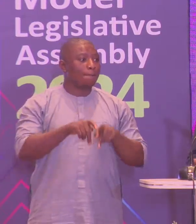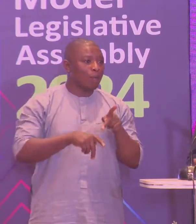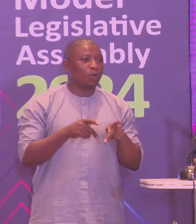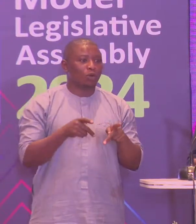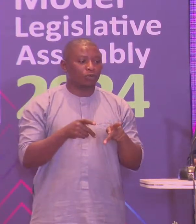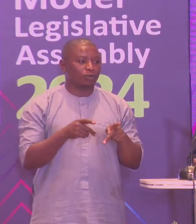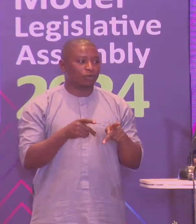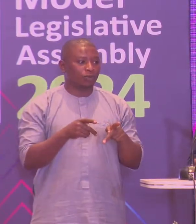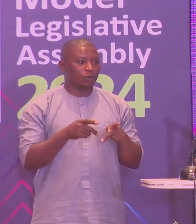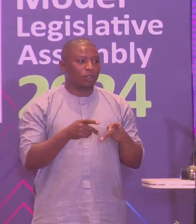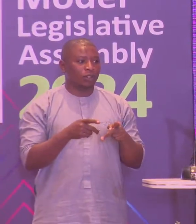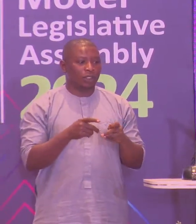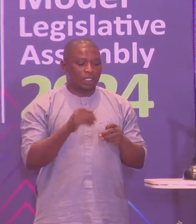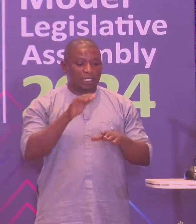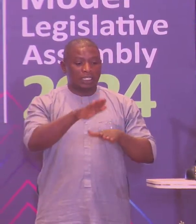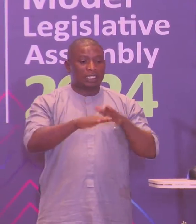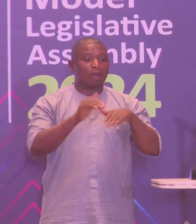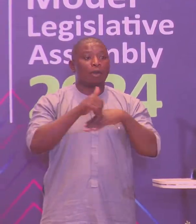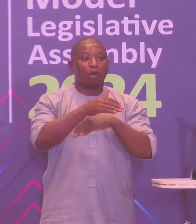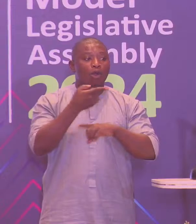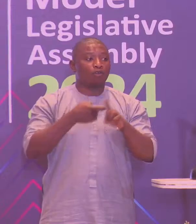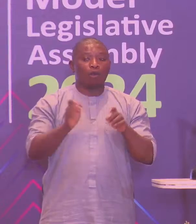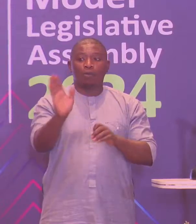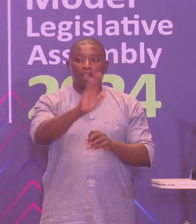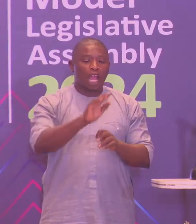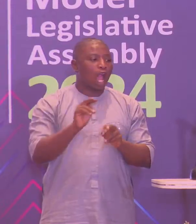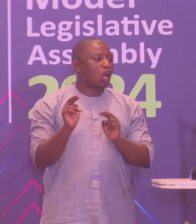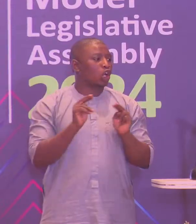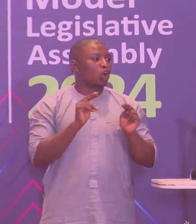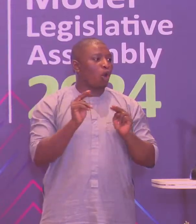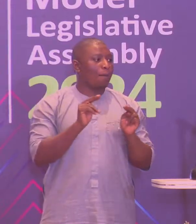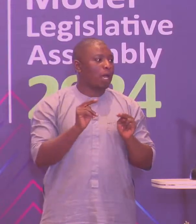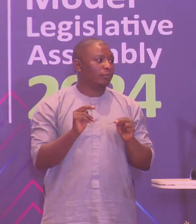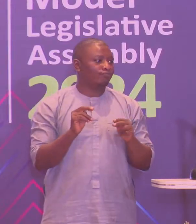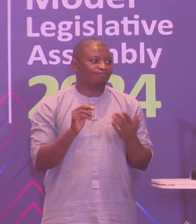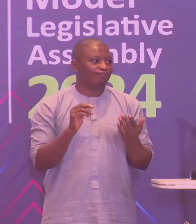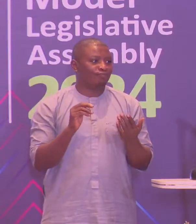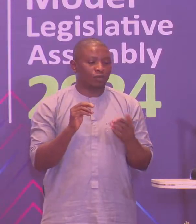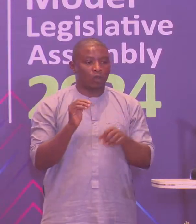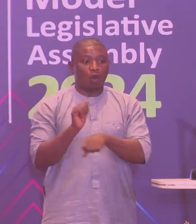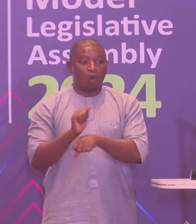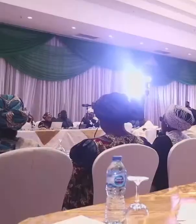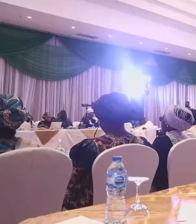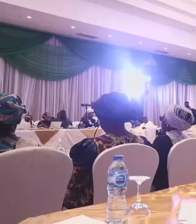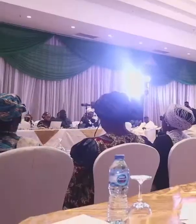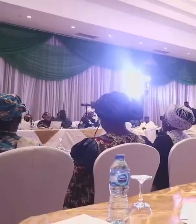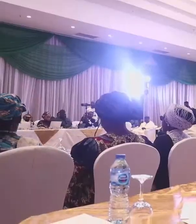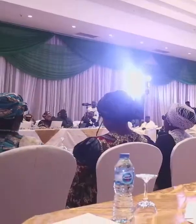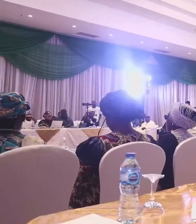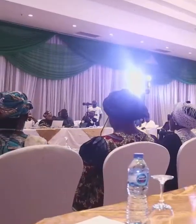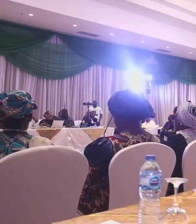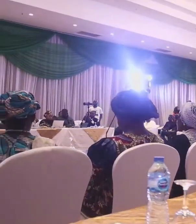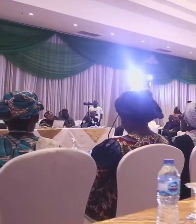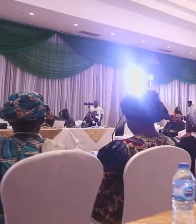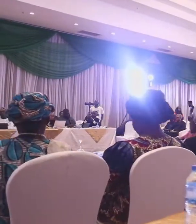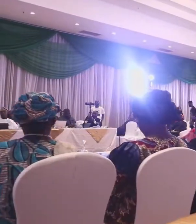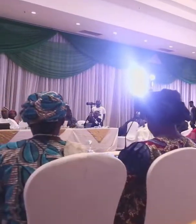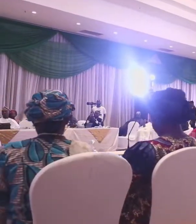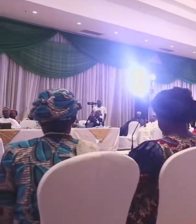back or step away from their normal routine and participate in this program. This is a program that we